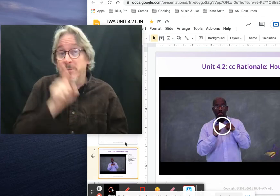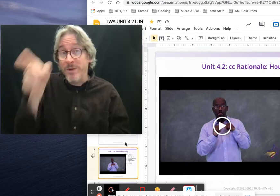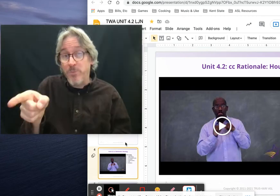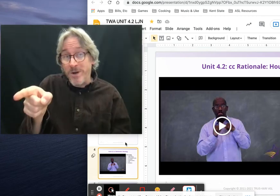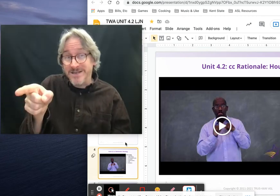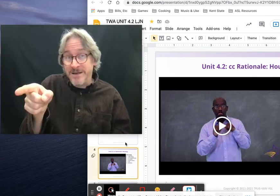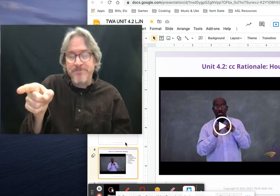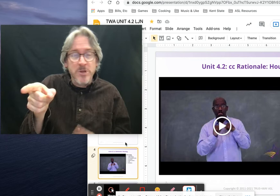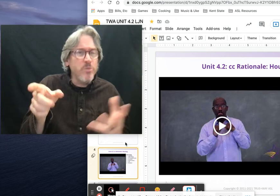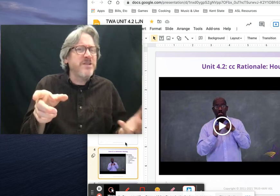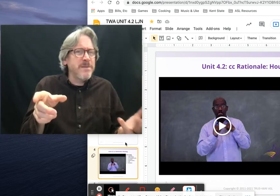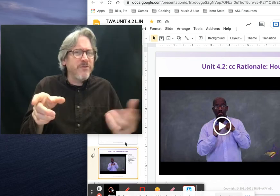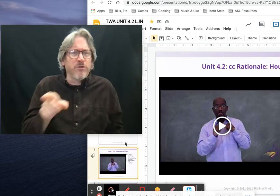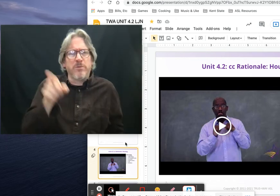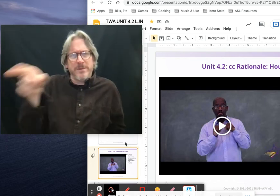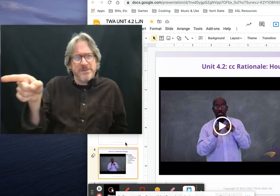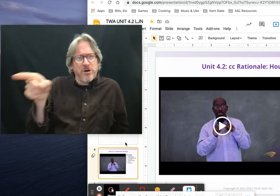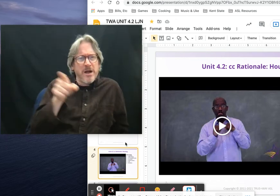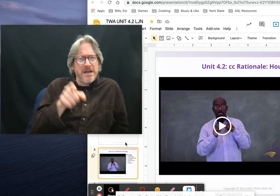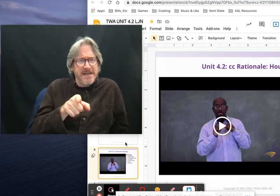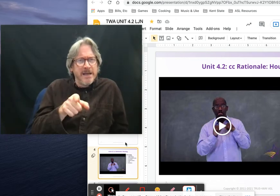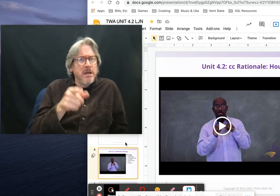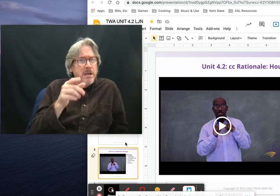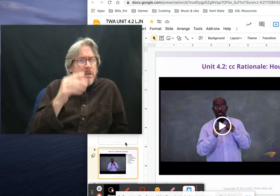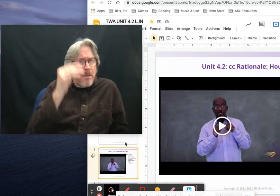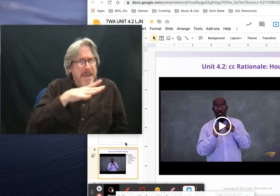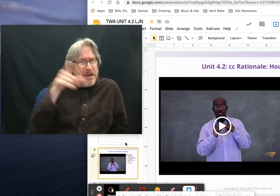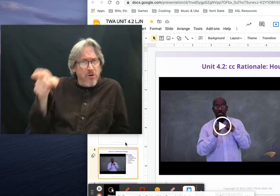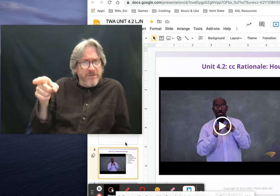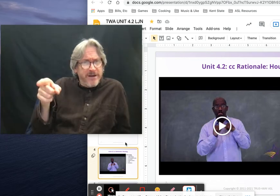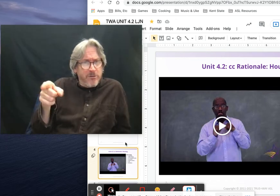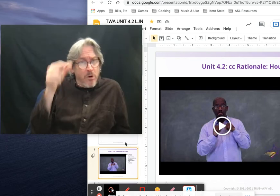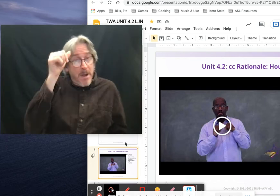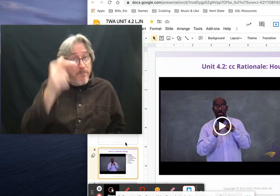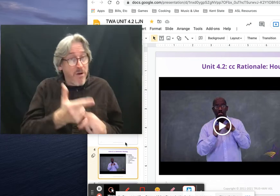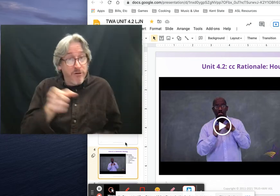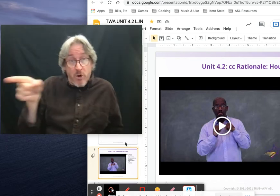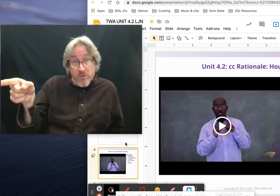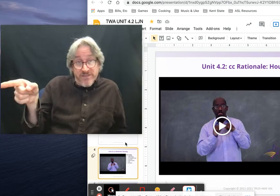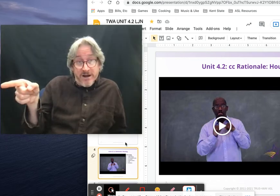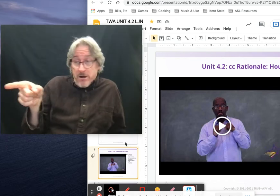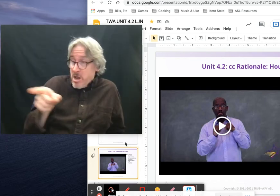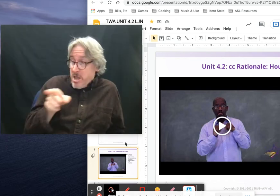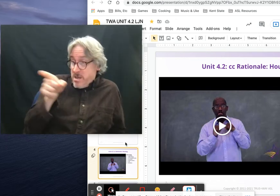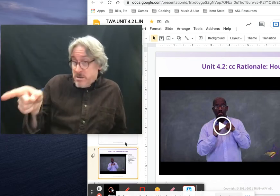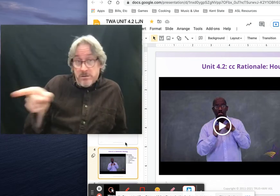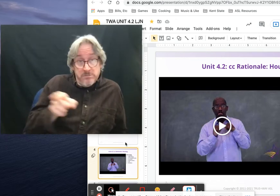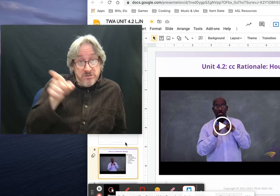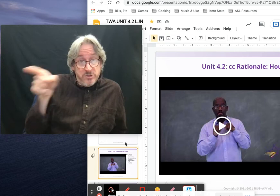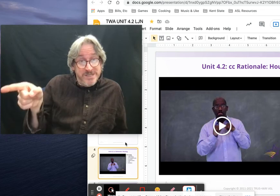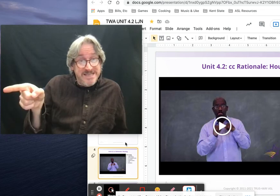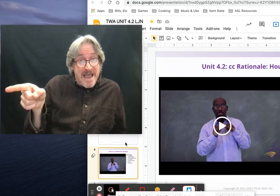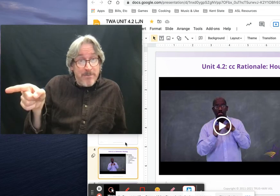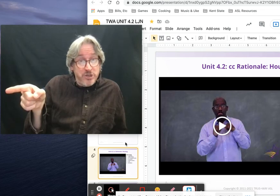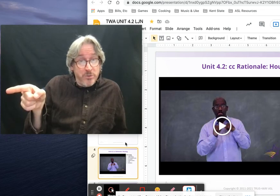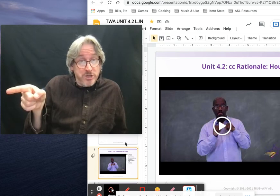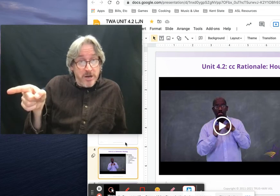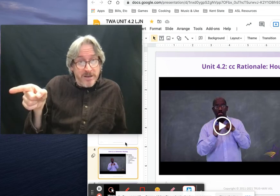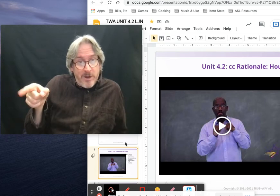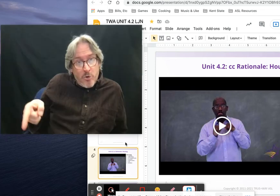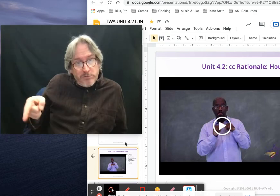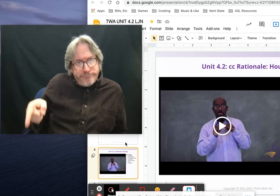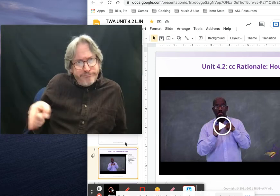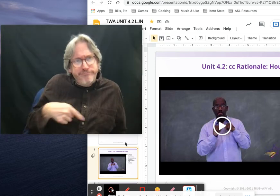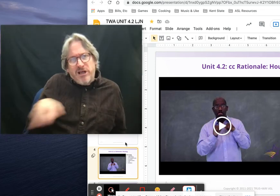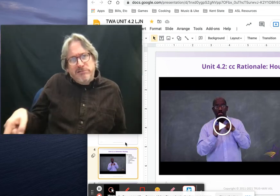this one. But we point, we've done it before where I say, man over there or my brother over there to establish who we're